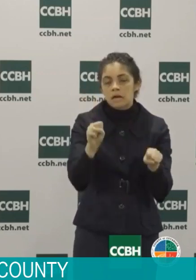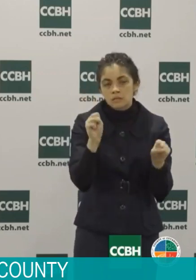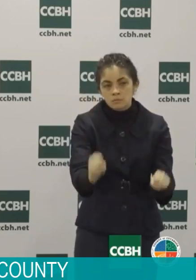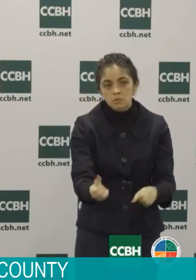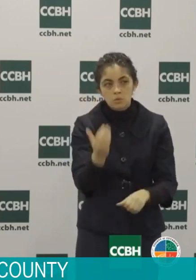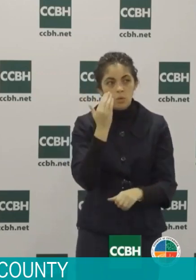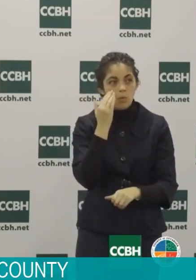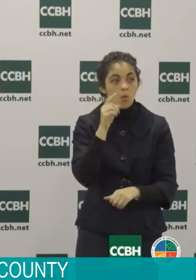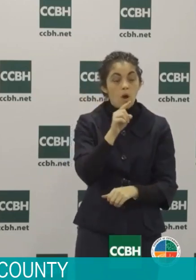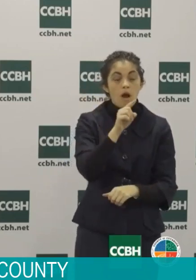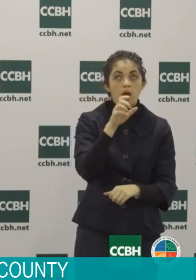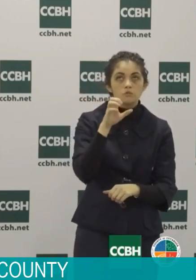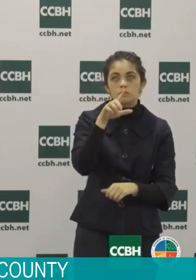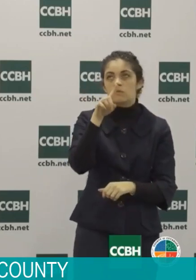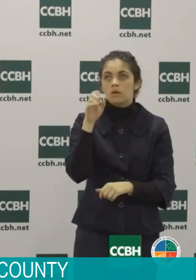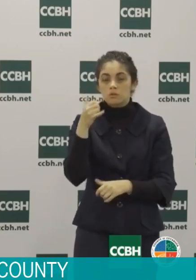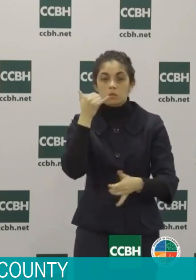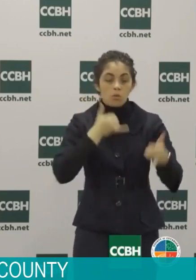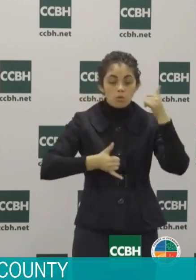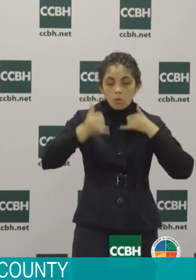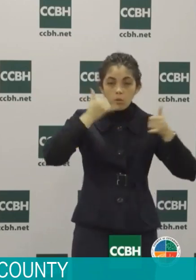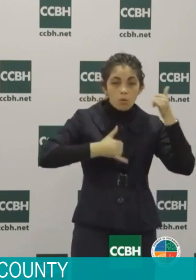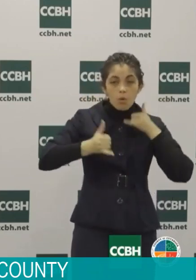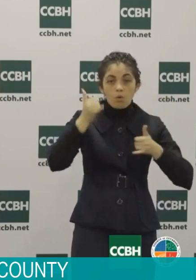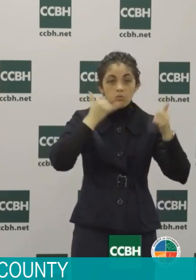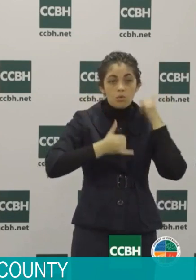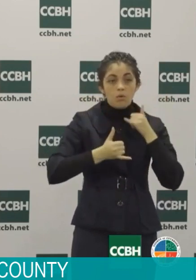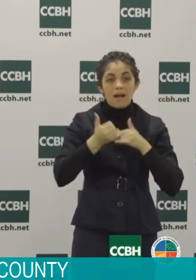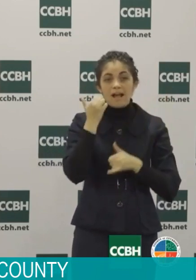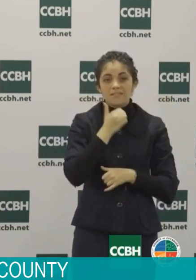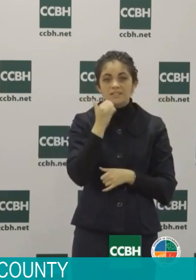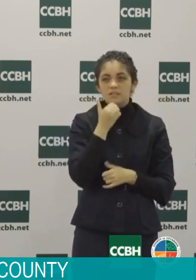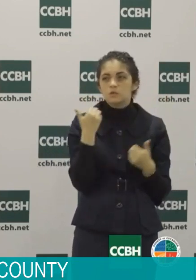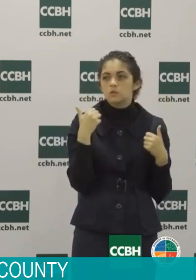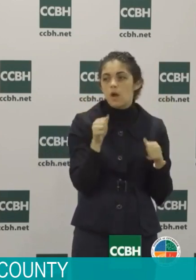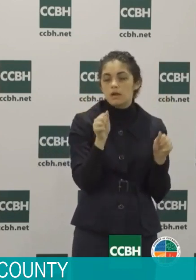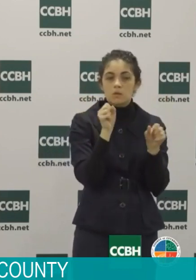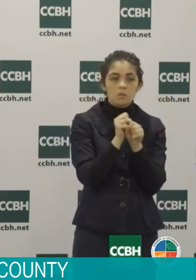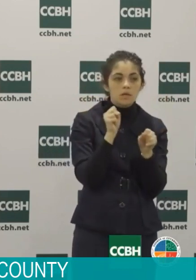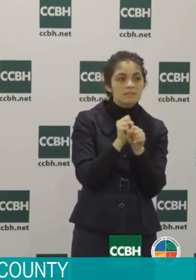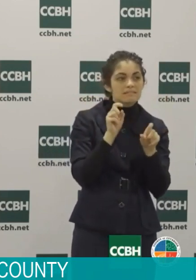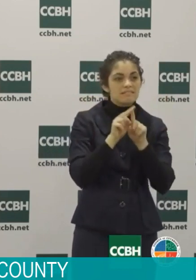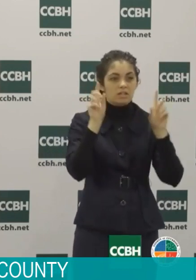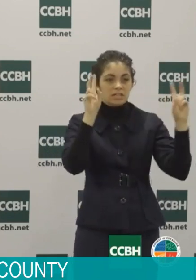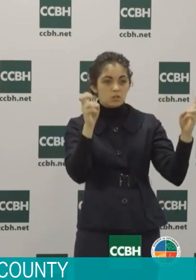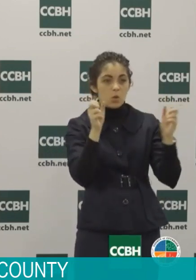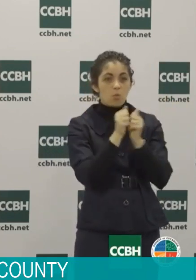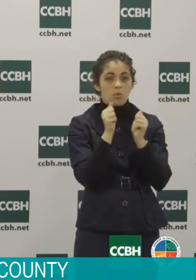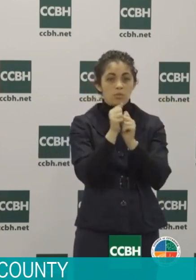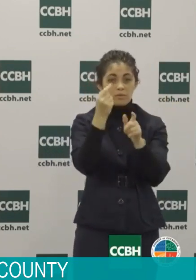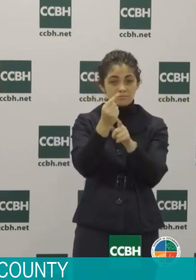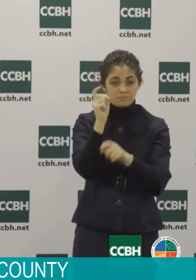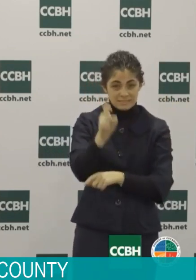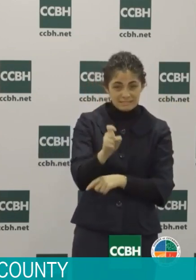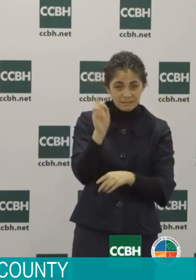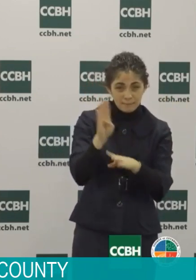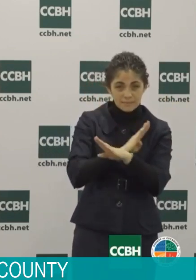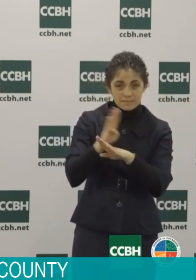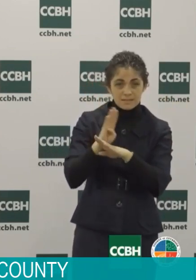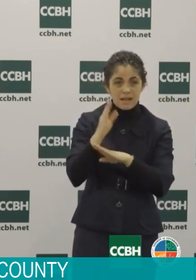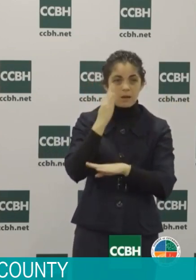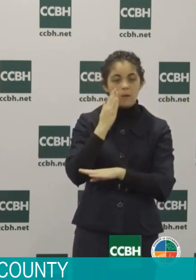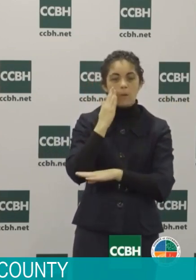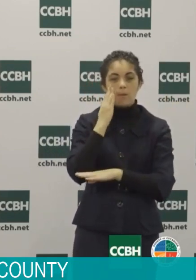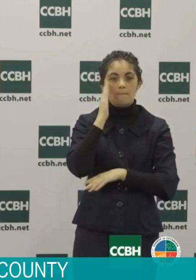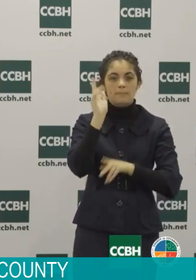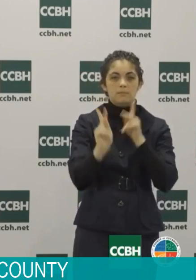dealing with hundreds and hundreds of calls on a daily basis in our call center, try and work through these issues around essential services. And our folks are